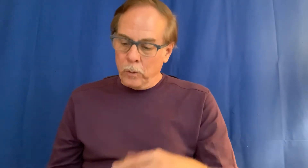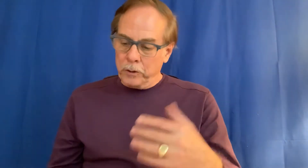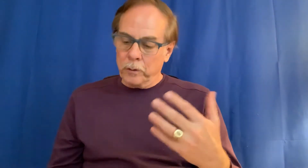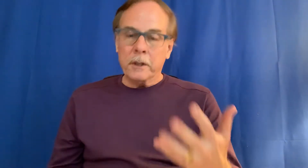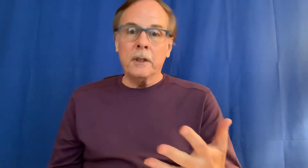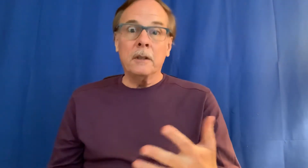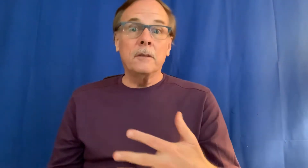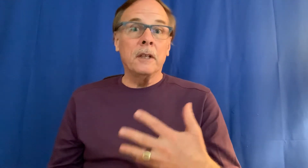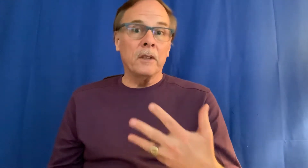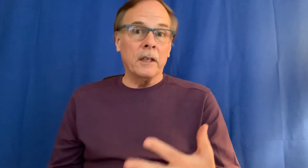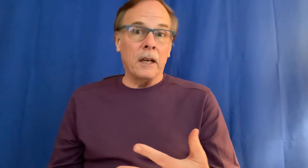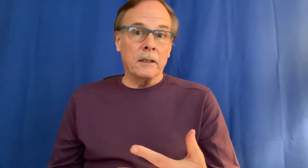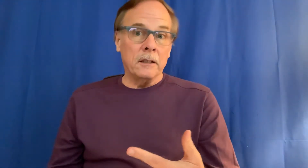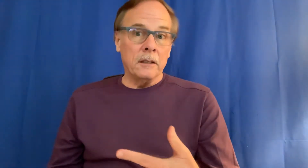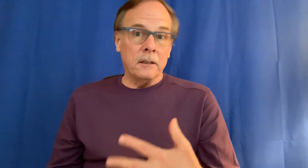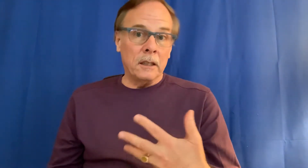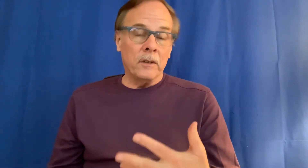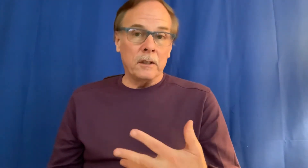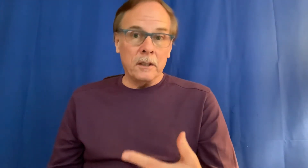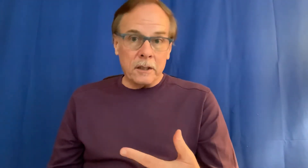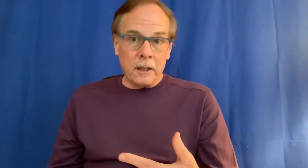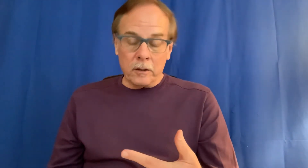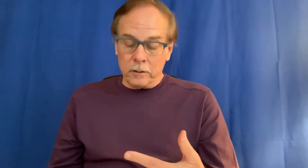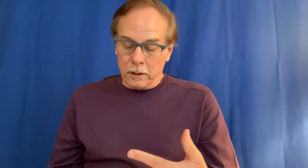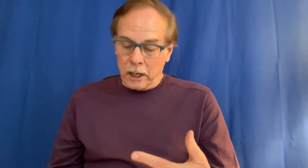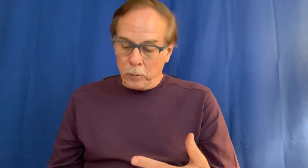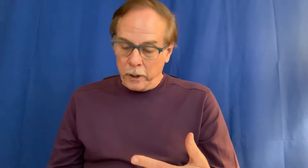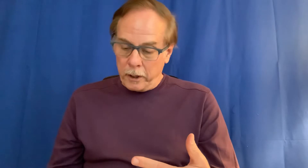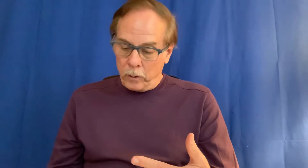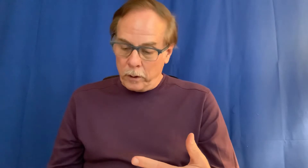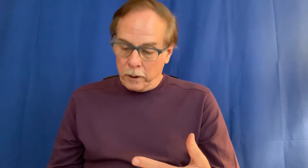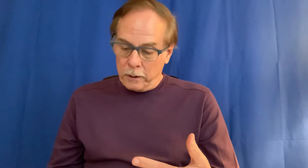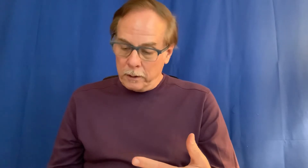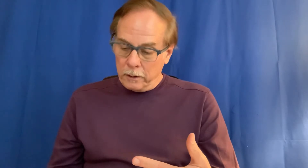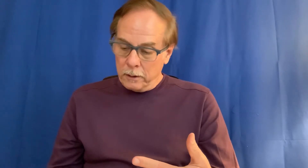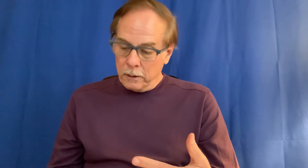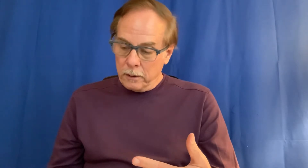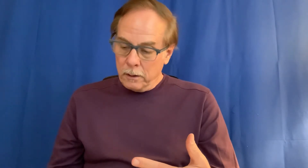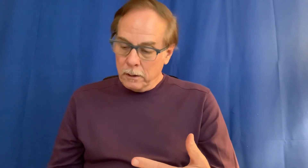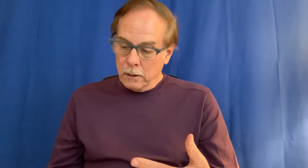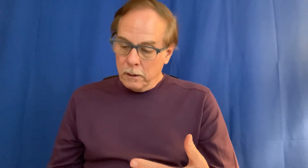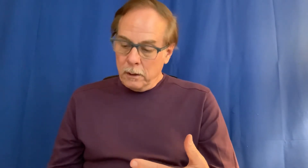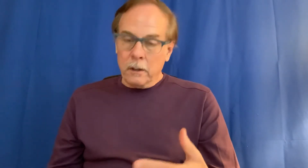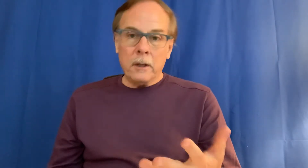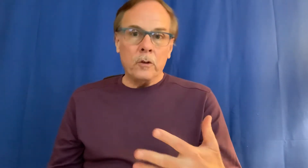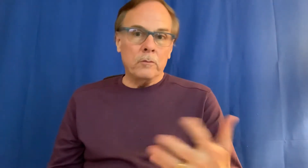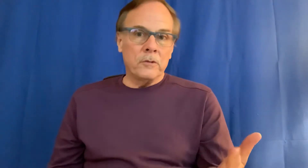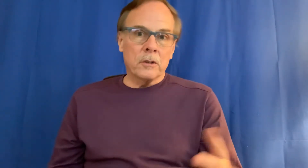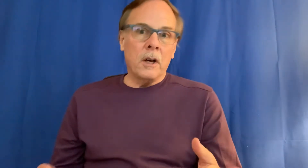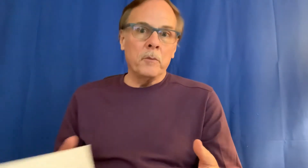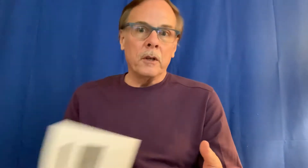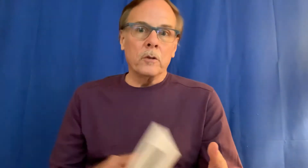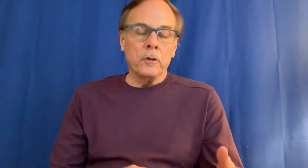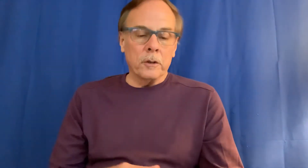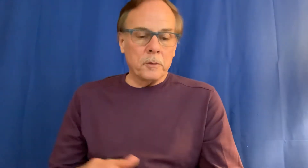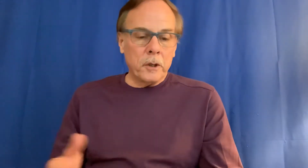you did, giving details, elaborating on it. And you just comment on your